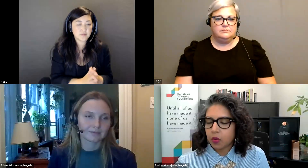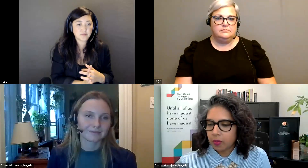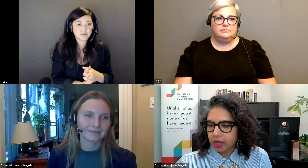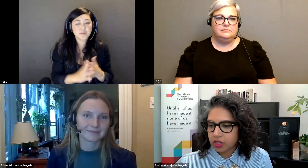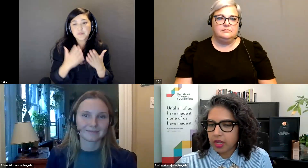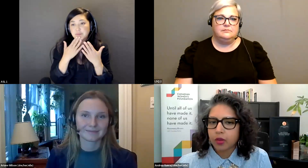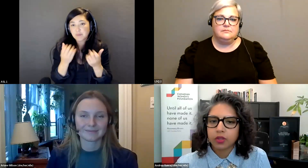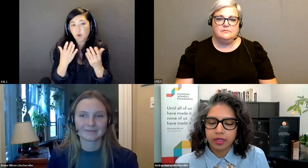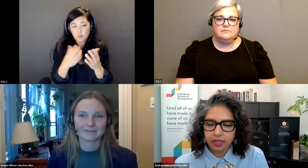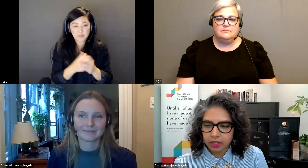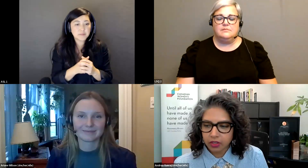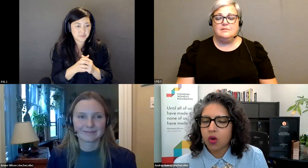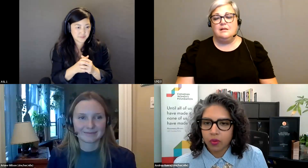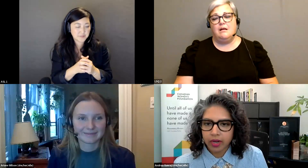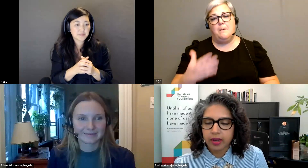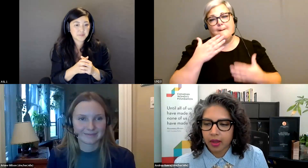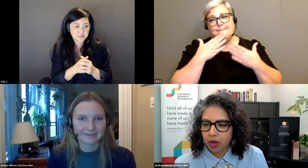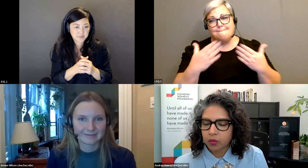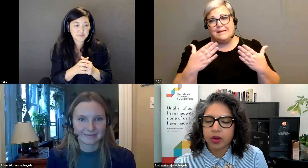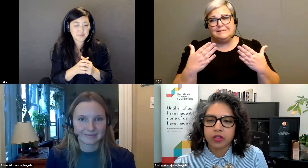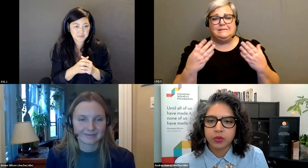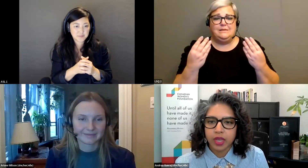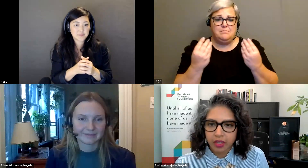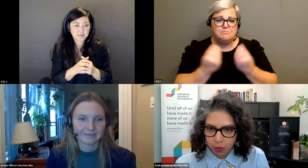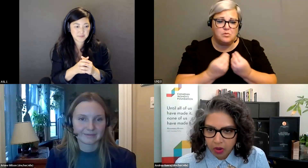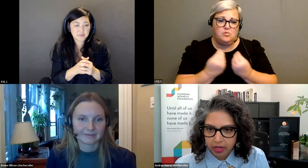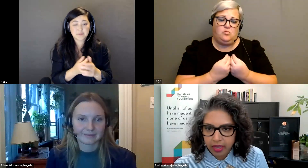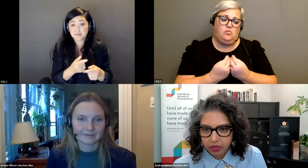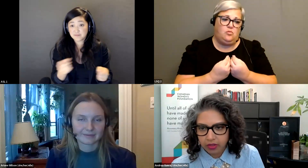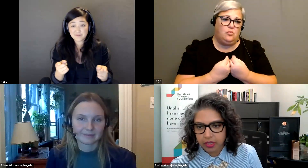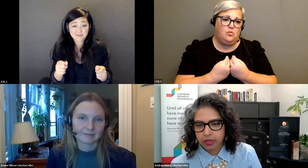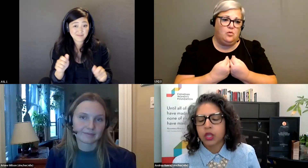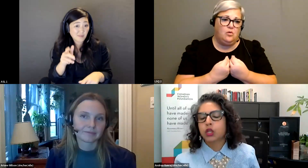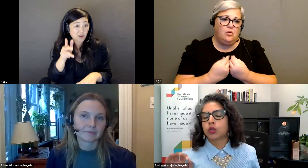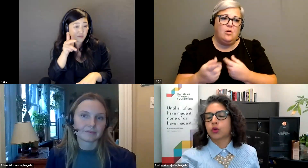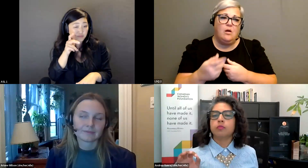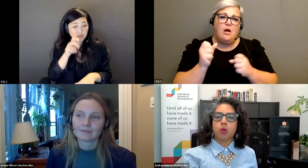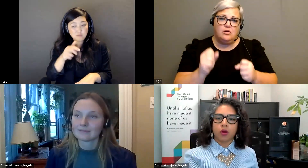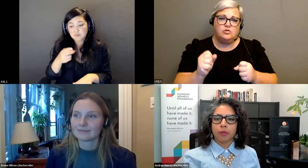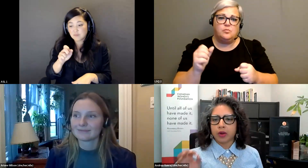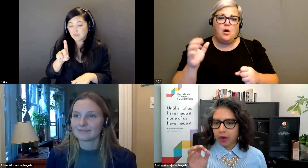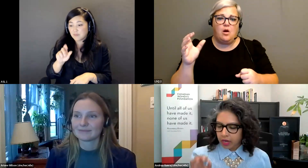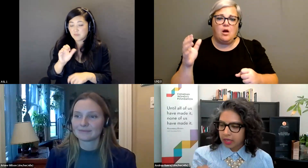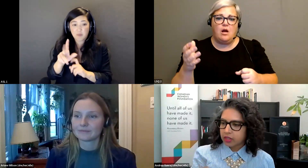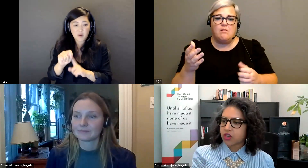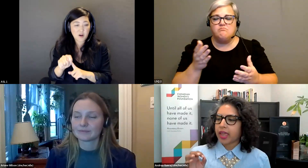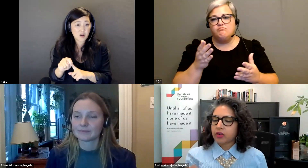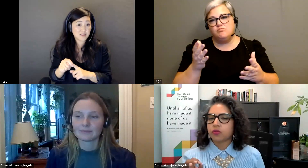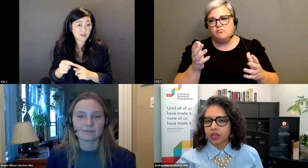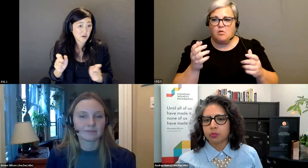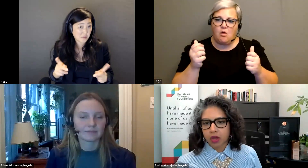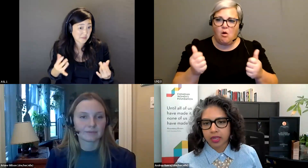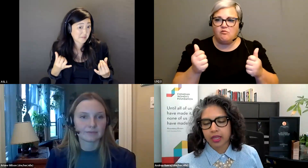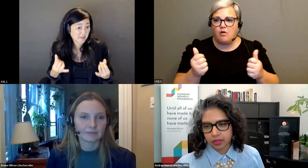Thanks so much. Now, listen to All Right Now What, wherever you get your podcast content. Learn more about our English